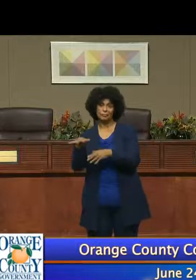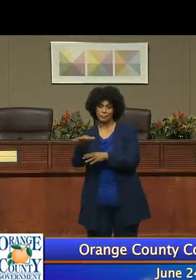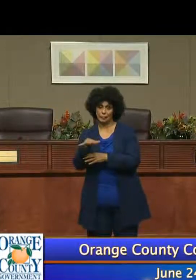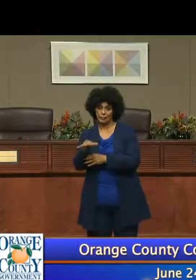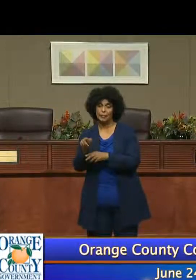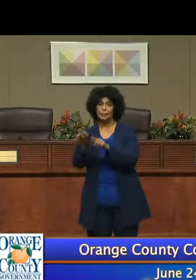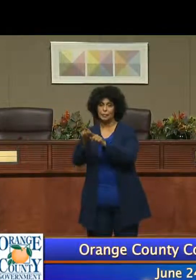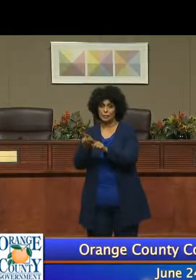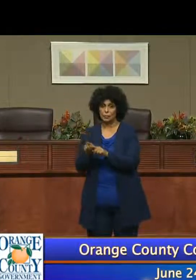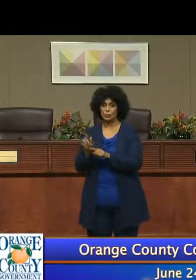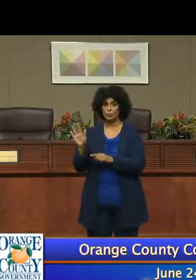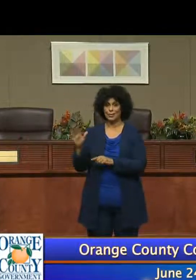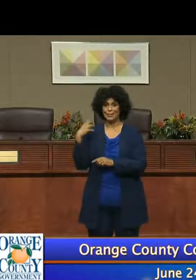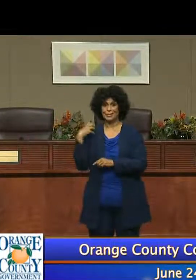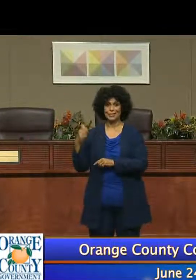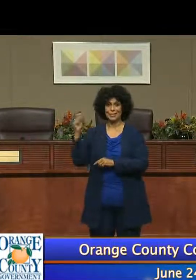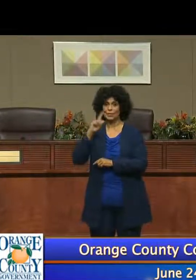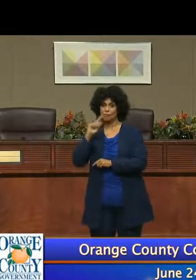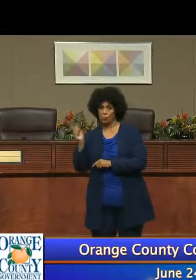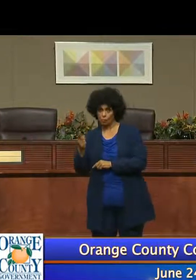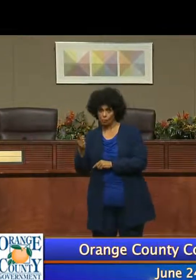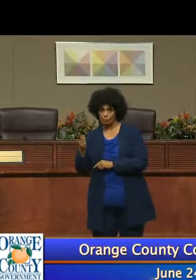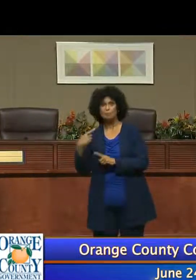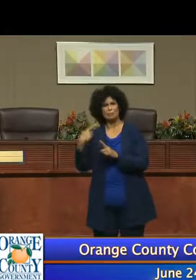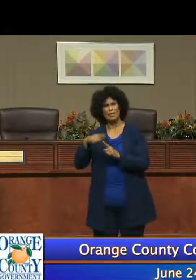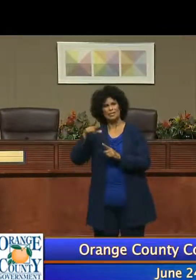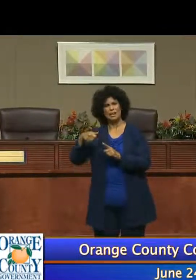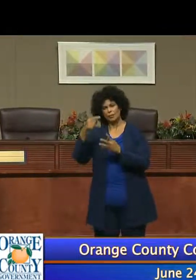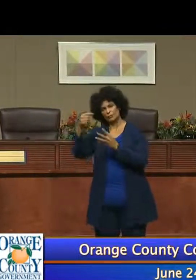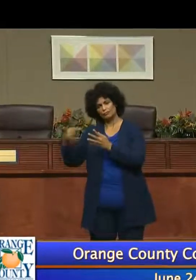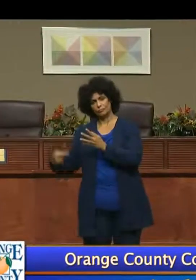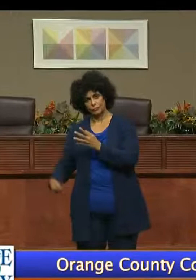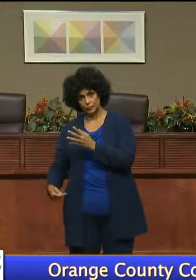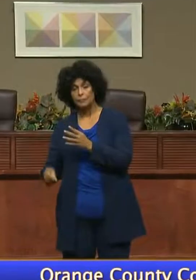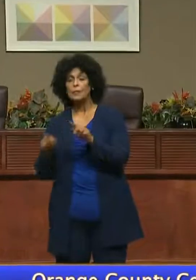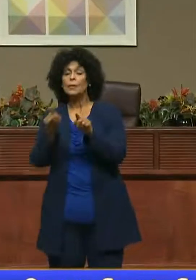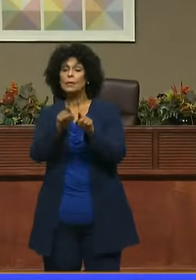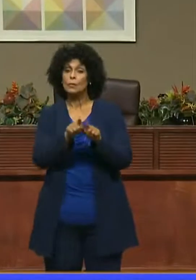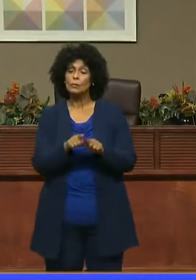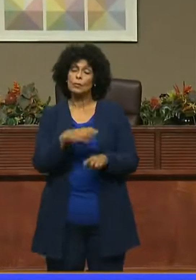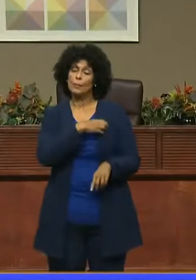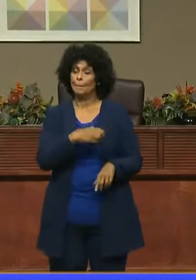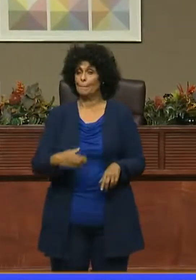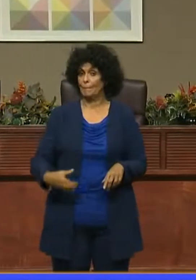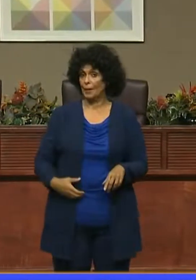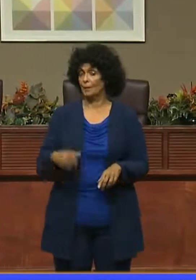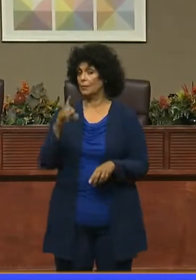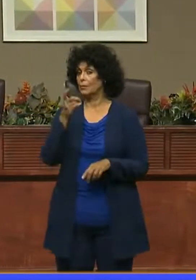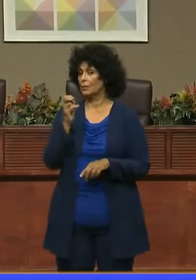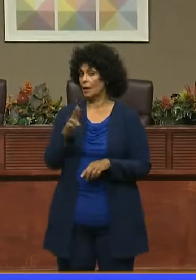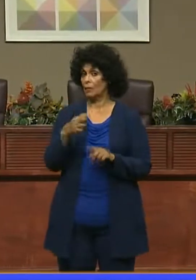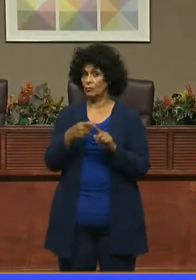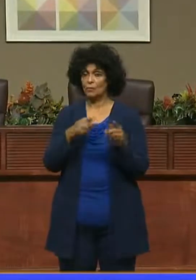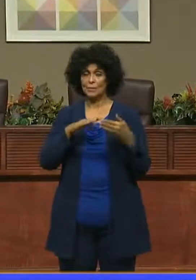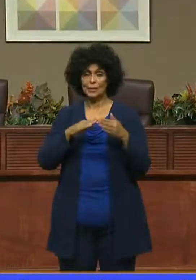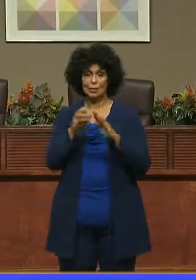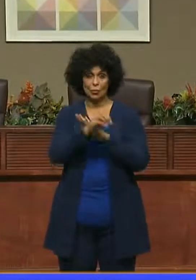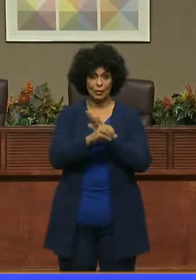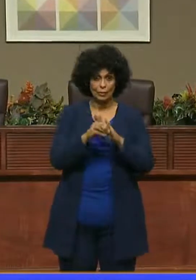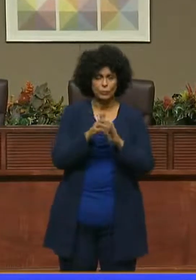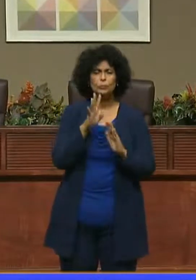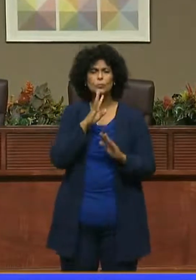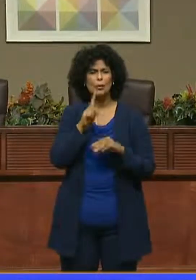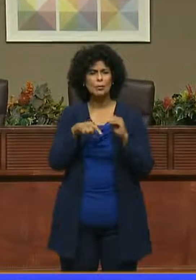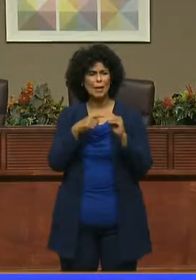one of his executive orders, and much more. Mayor Buddy Dyer is here from the city of Orlando. He will discuss mask wearing in the city, as